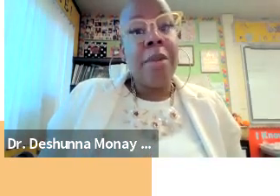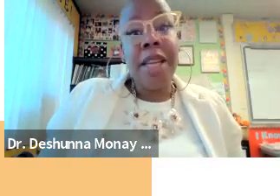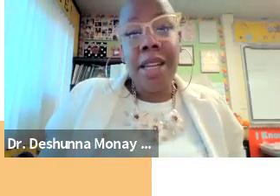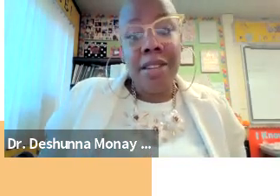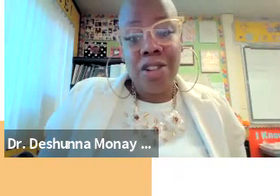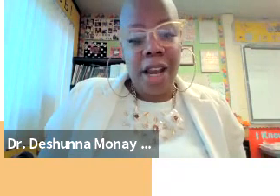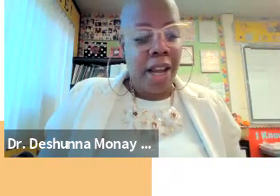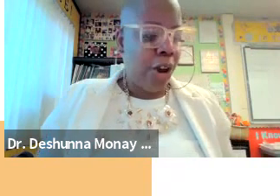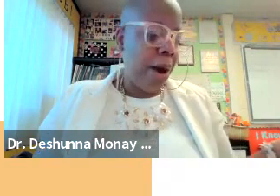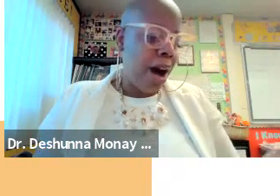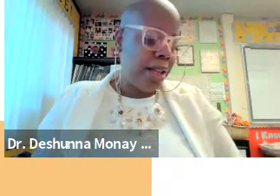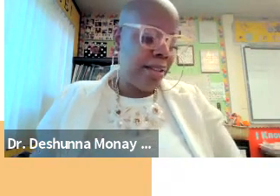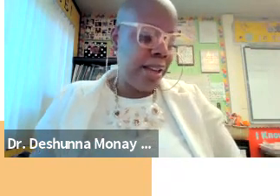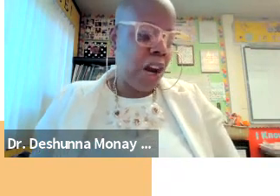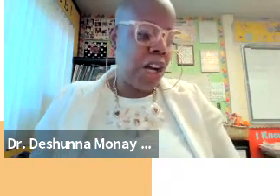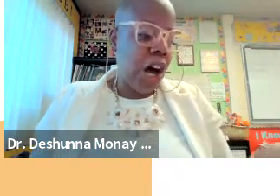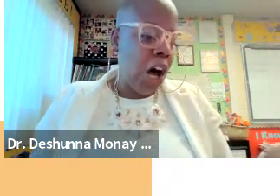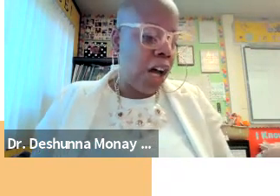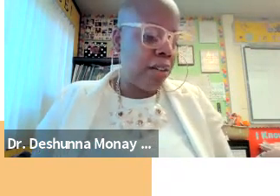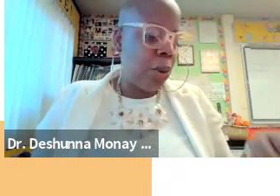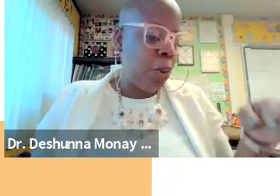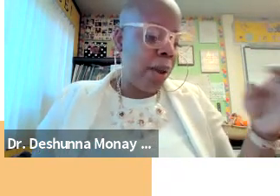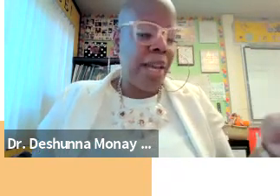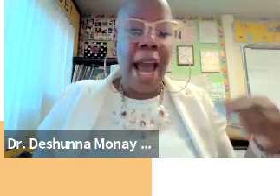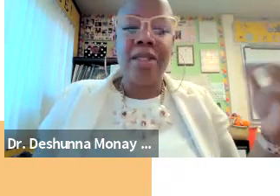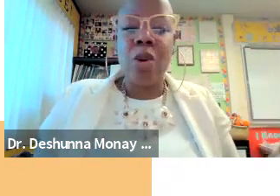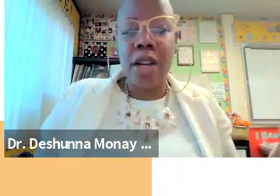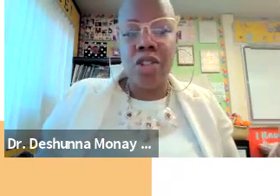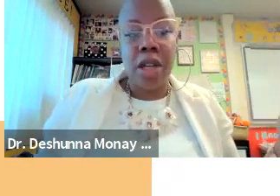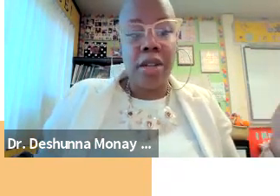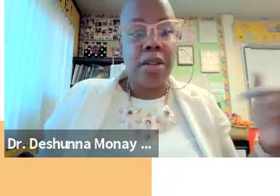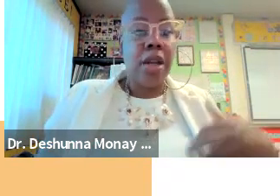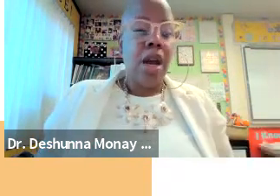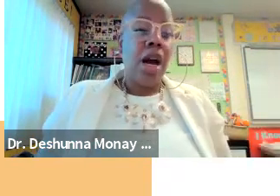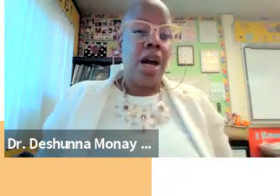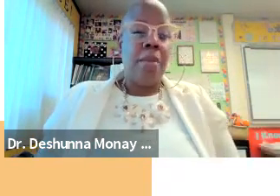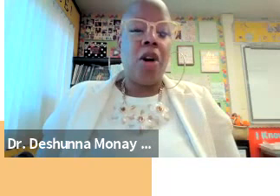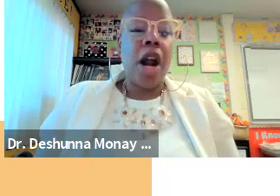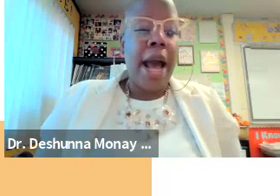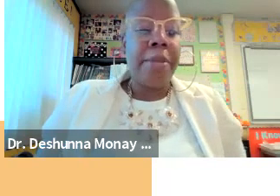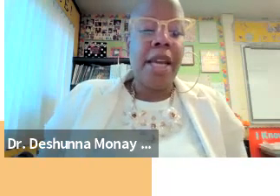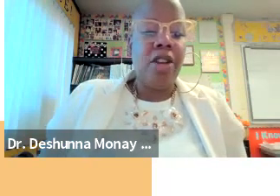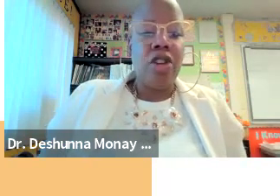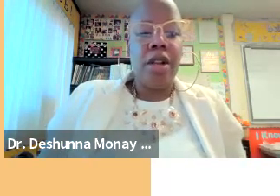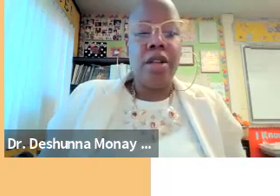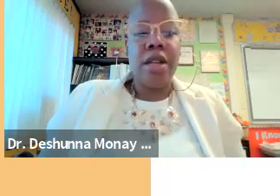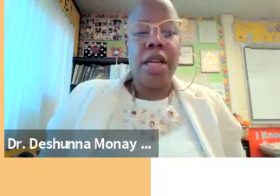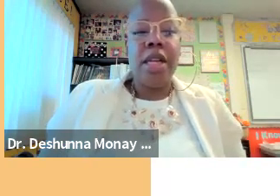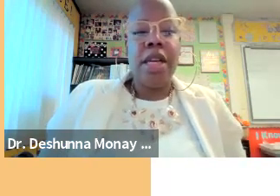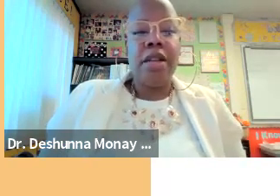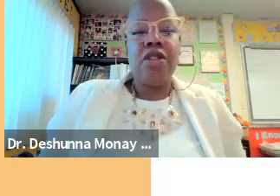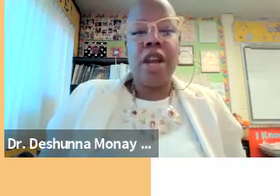So something needs to change. Our policies, our laws, the way we ask questions on our